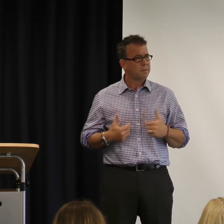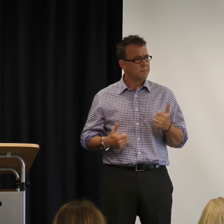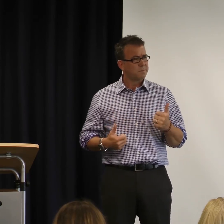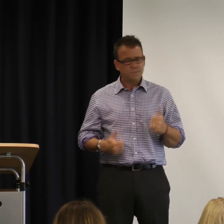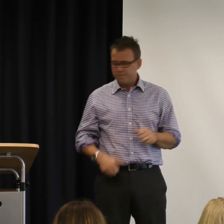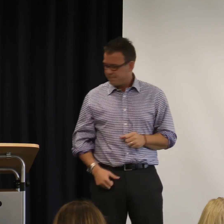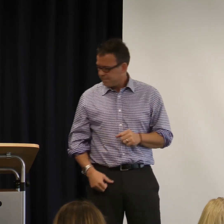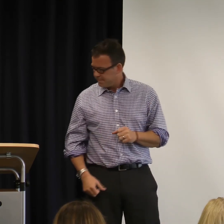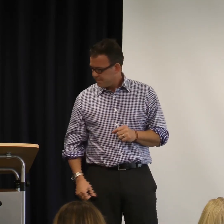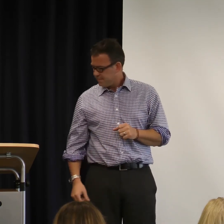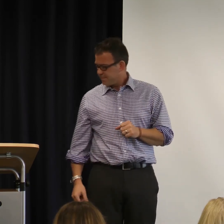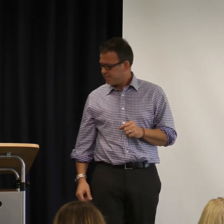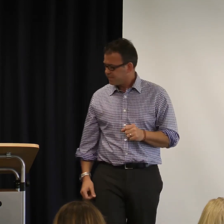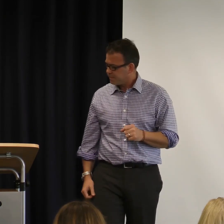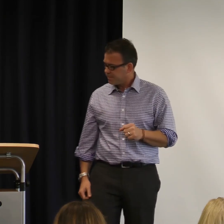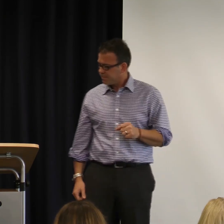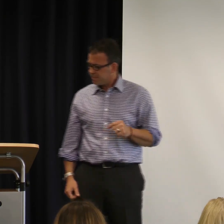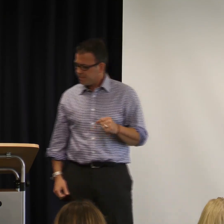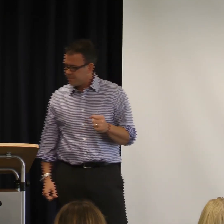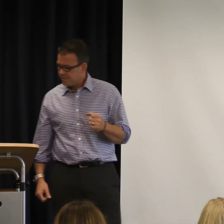My family are very proud of his life.